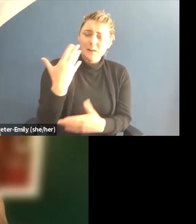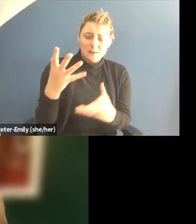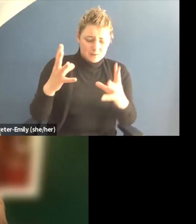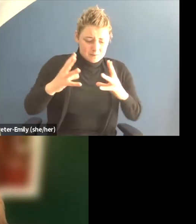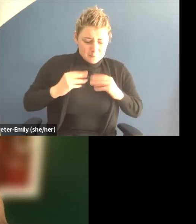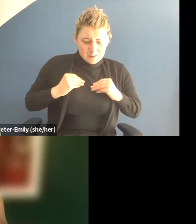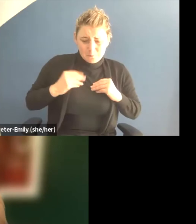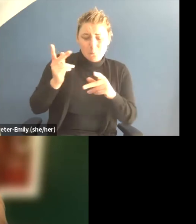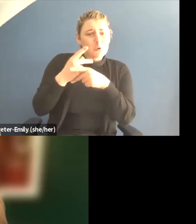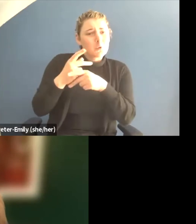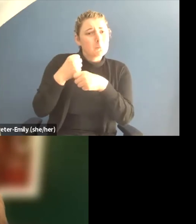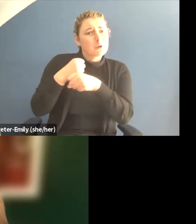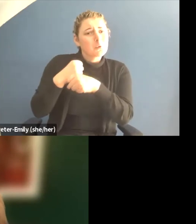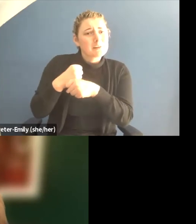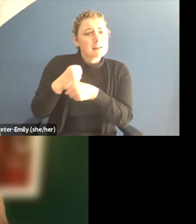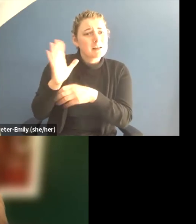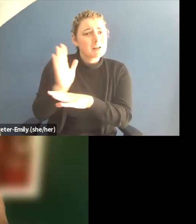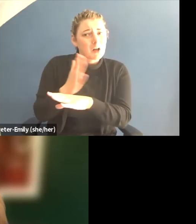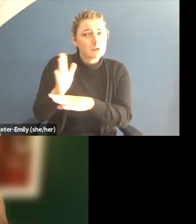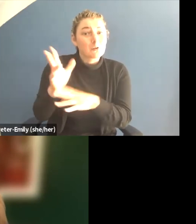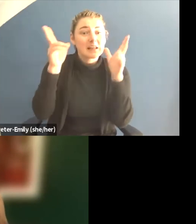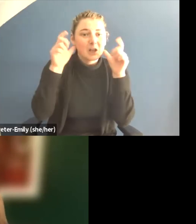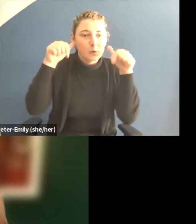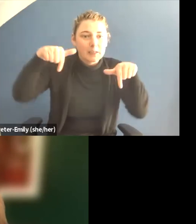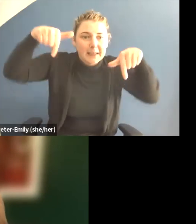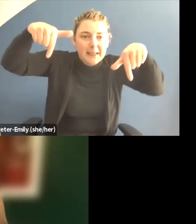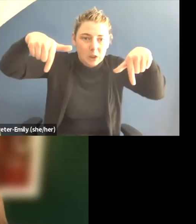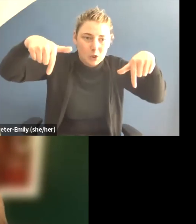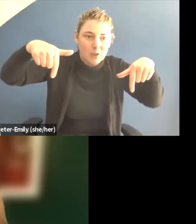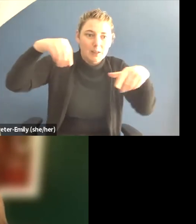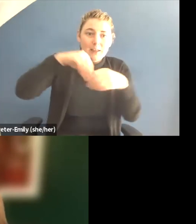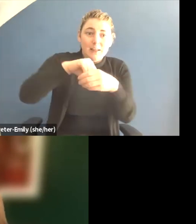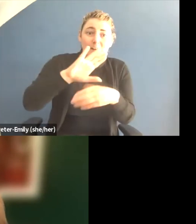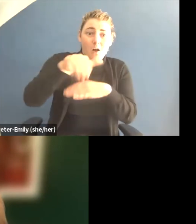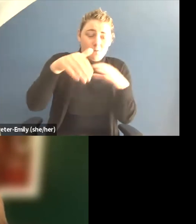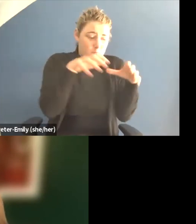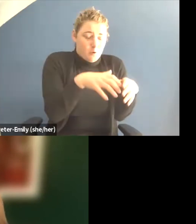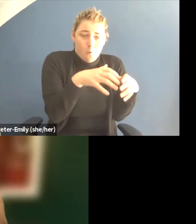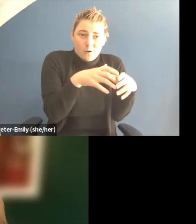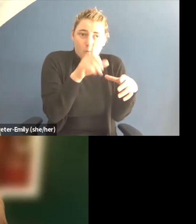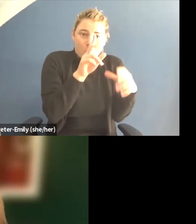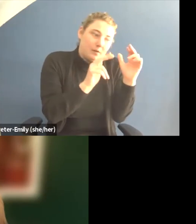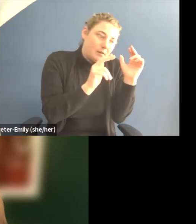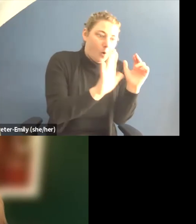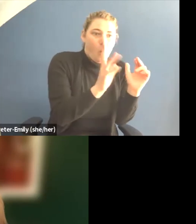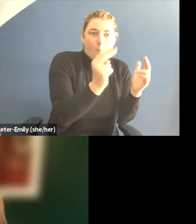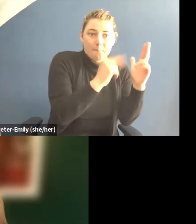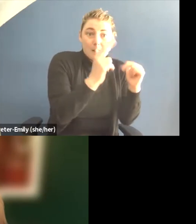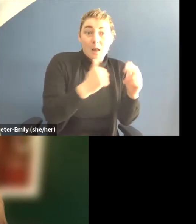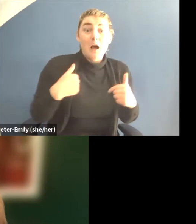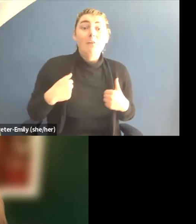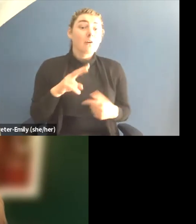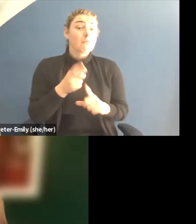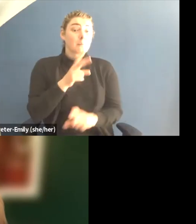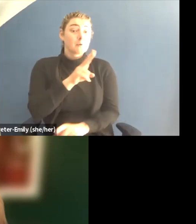for listeners to hear it here within its own walls of bricks and mortar. I spent from 2006